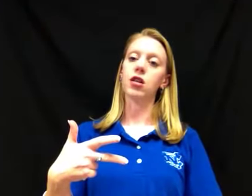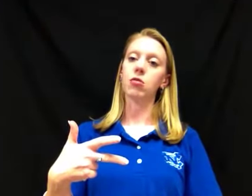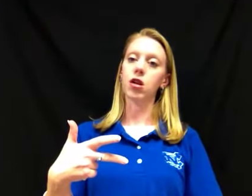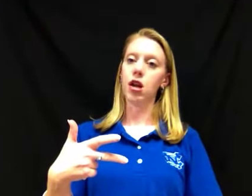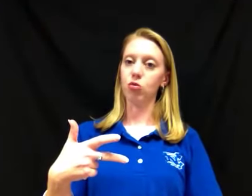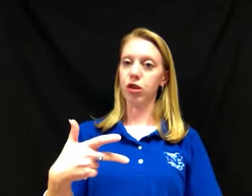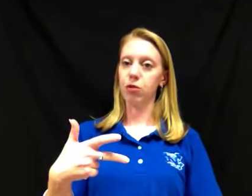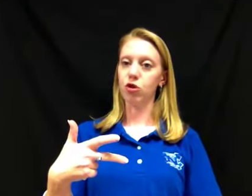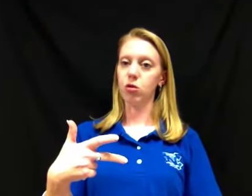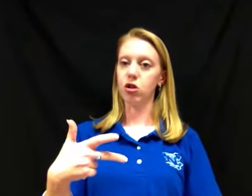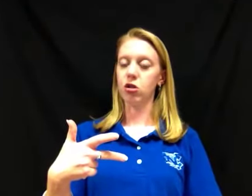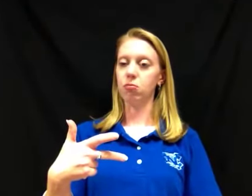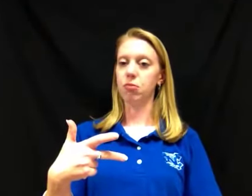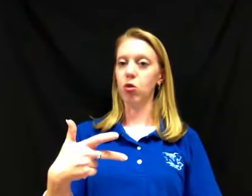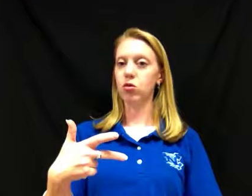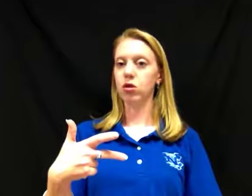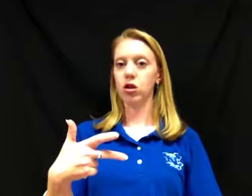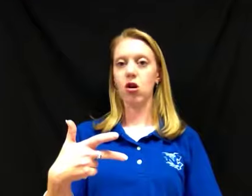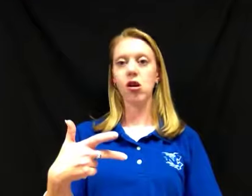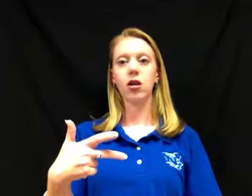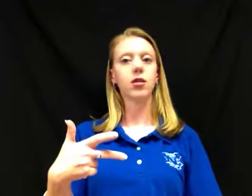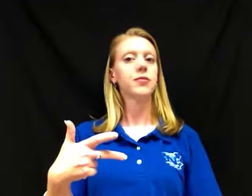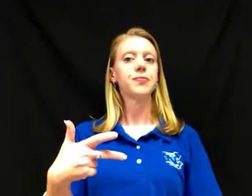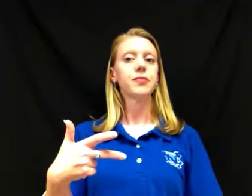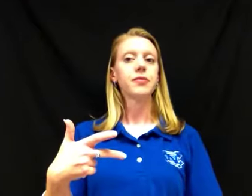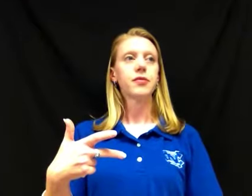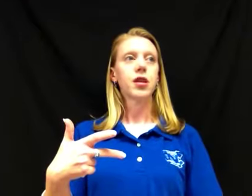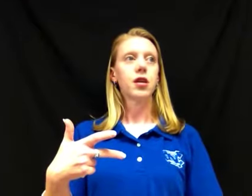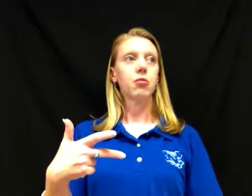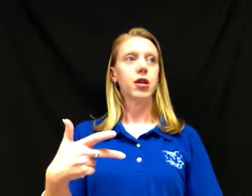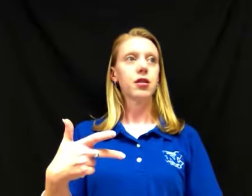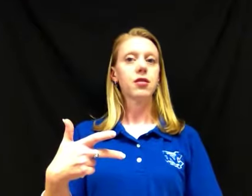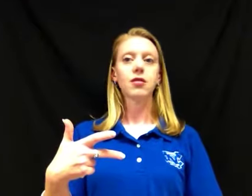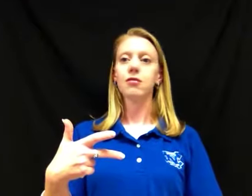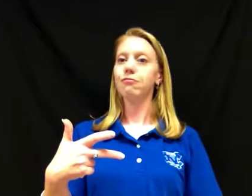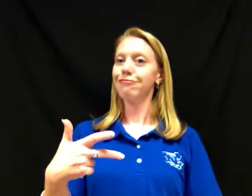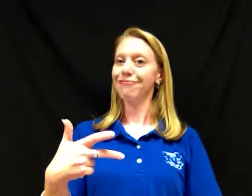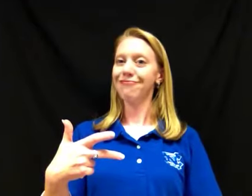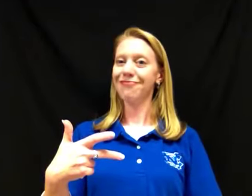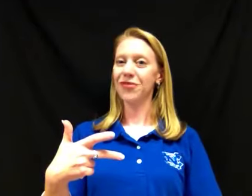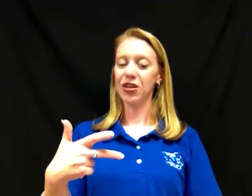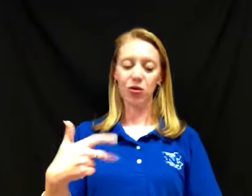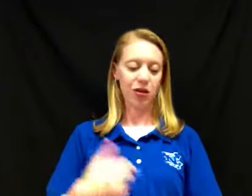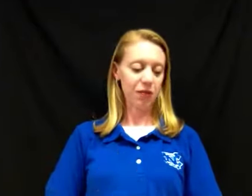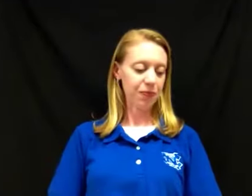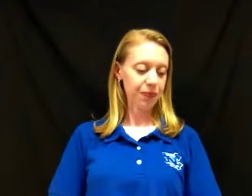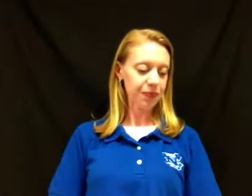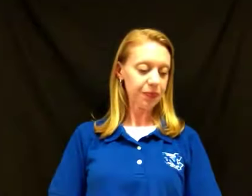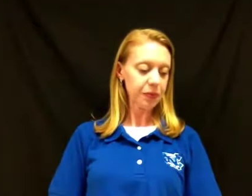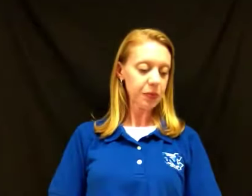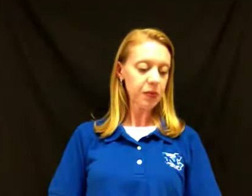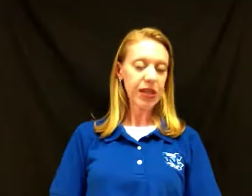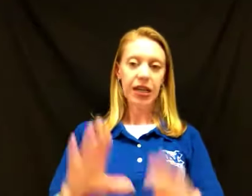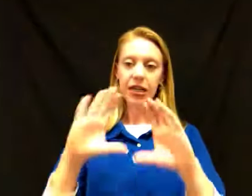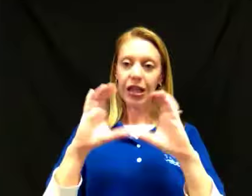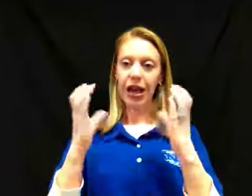but an airplane pretty much. A boat, a car, a bus, that sort of thing. Class,